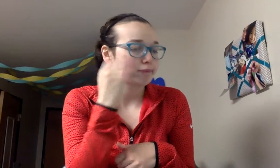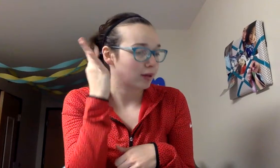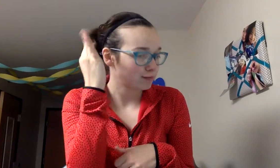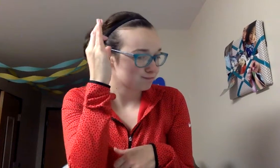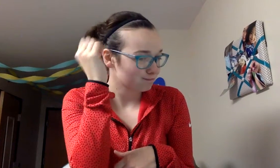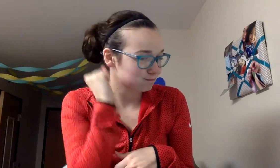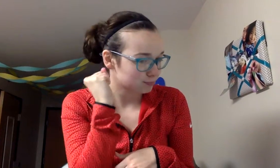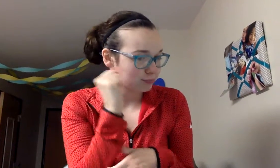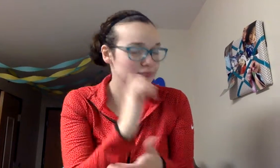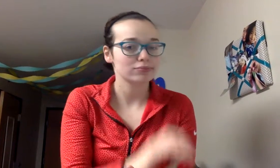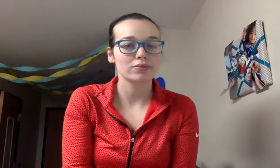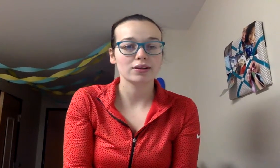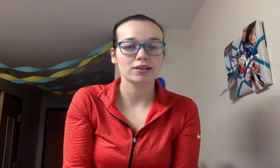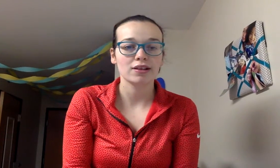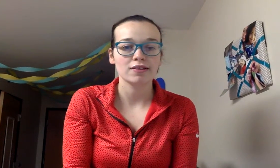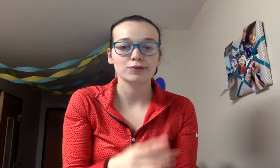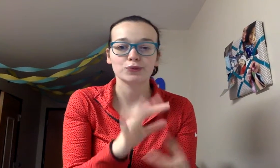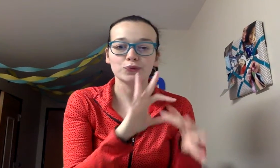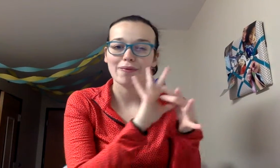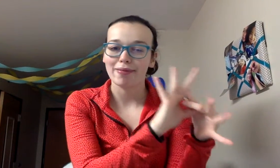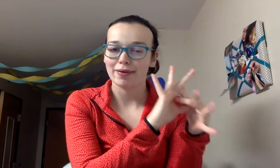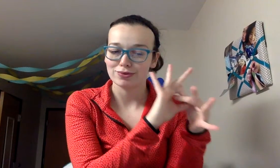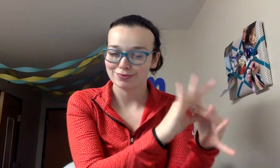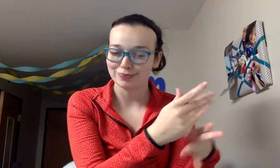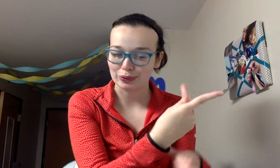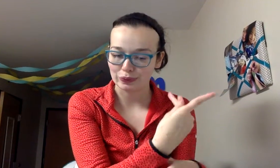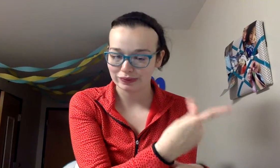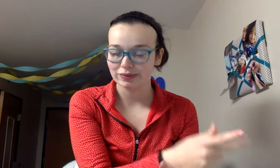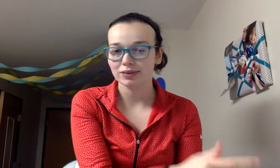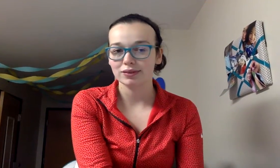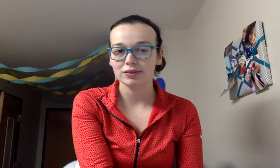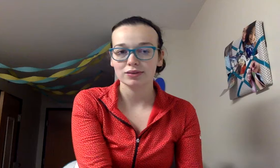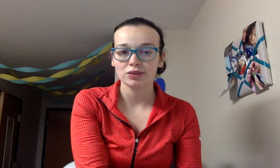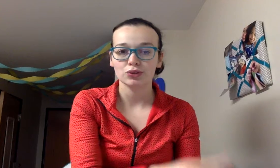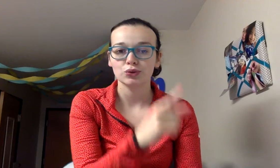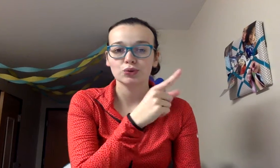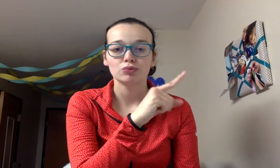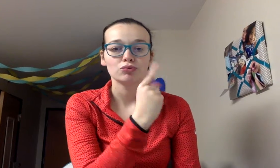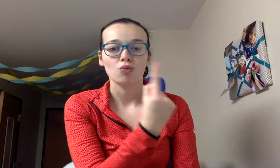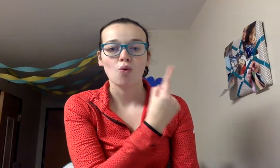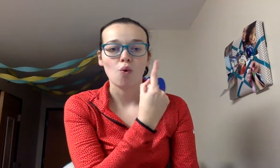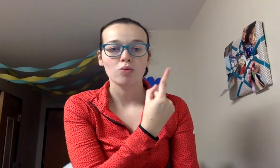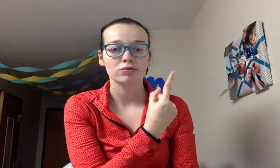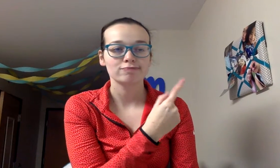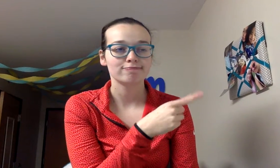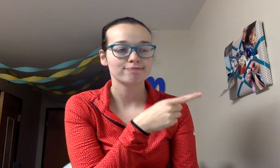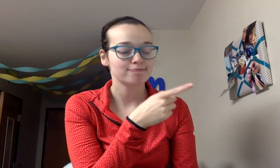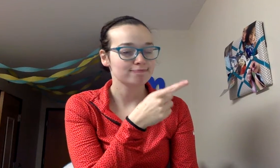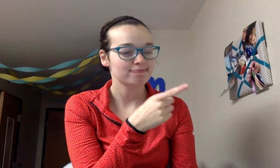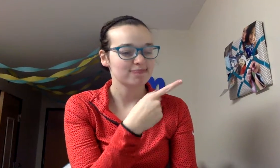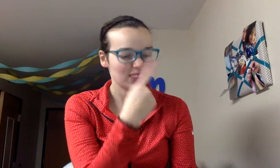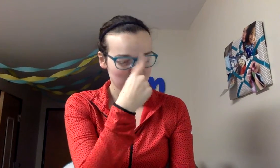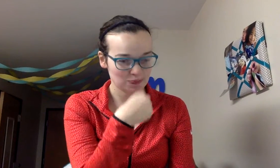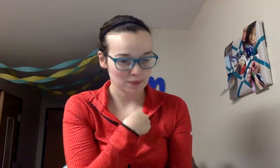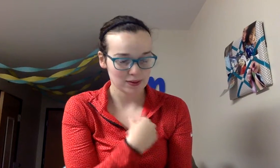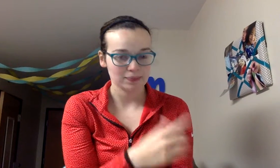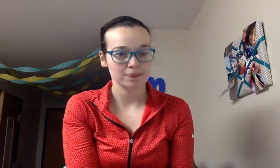had with my mother. And my mother, speaking of humility, was always there to keep me in check. When I was going through graduate school and I was taking really